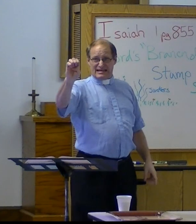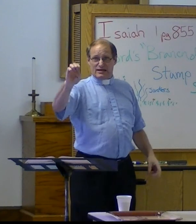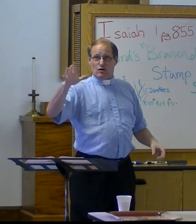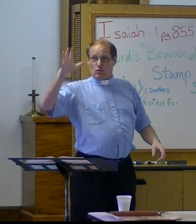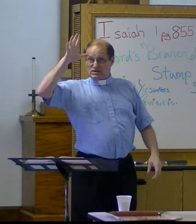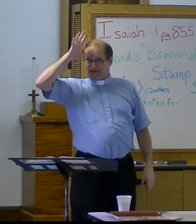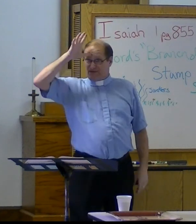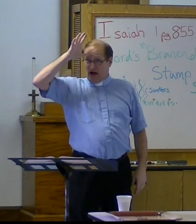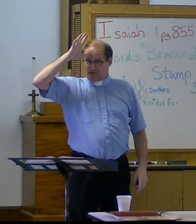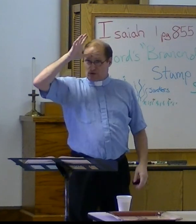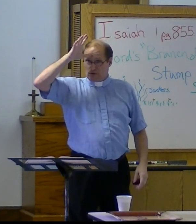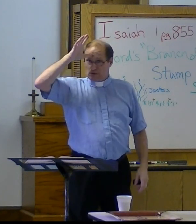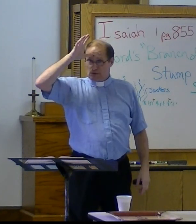Jesse was the father.